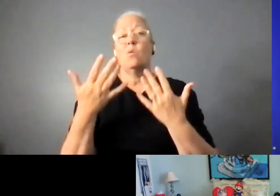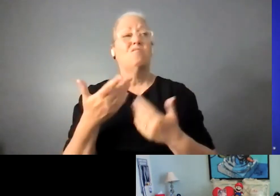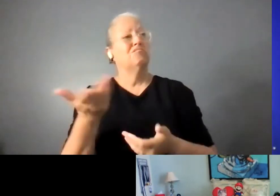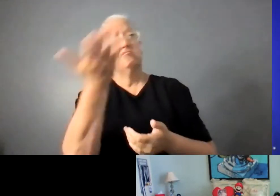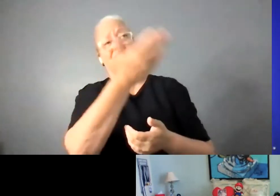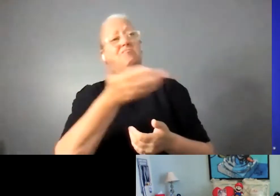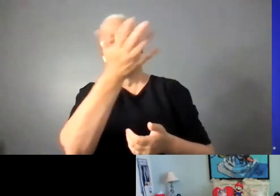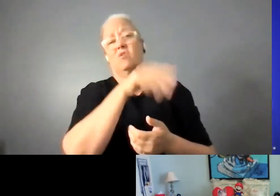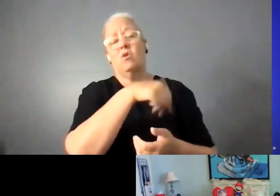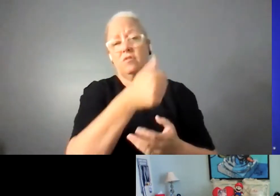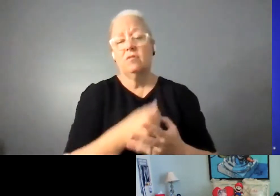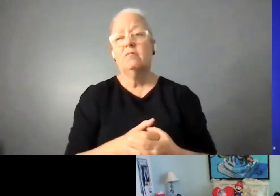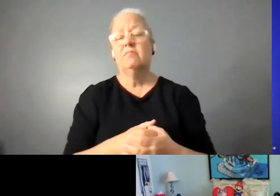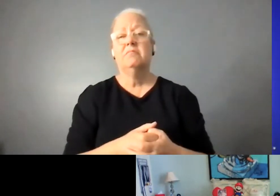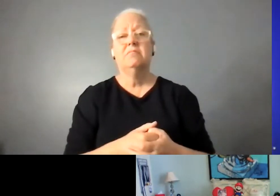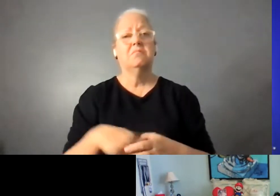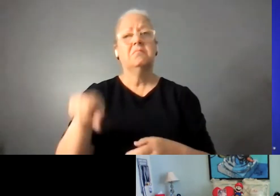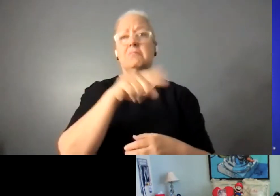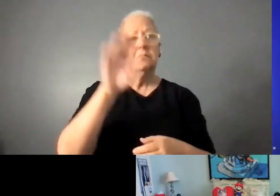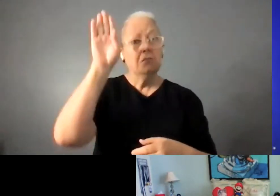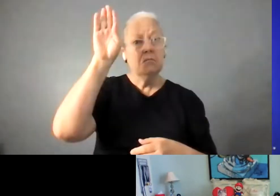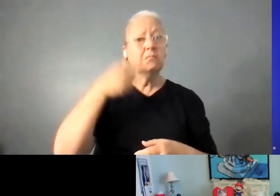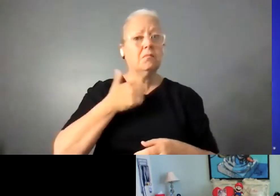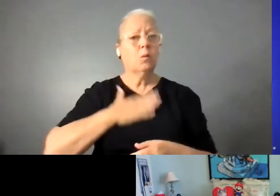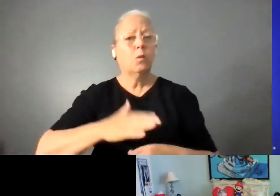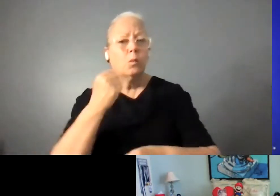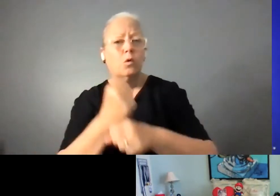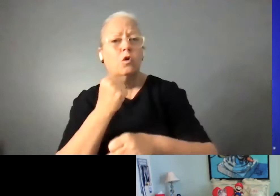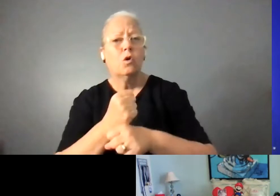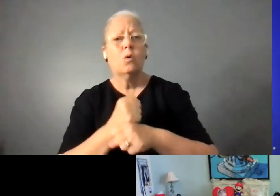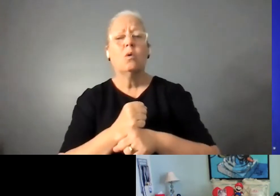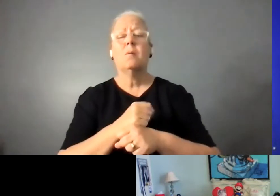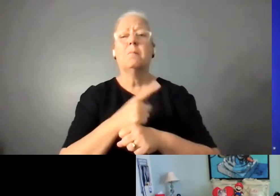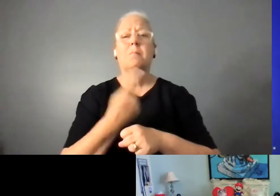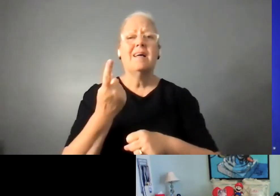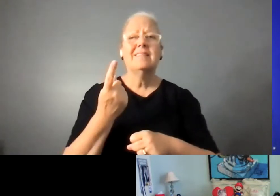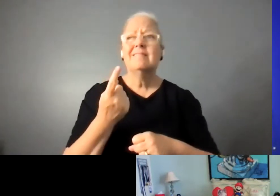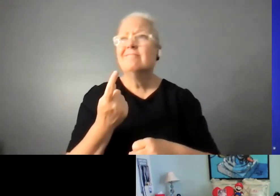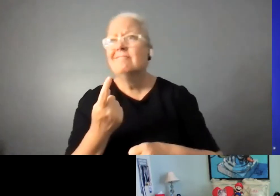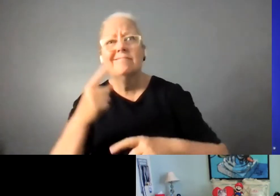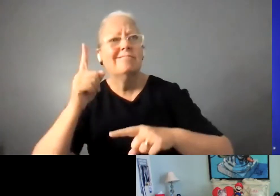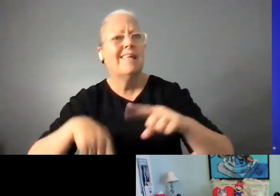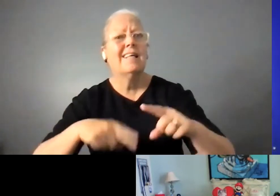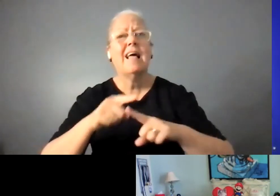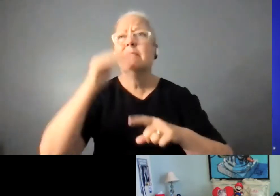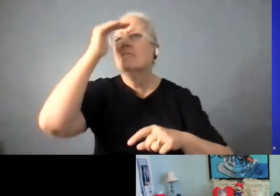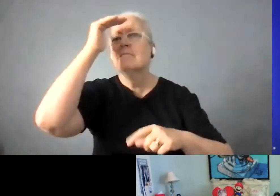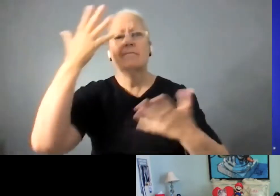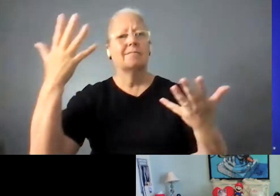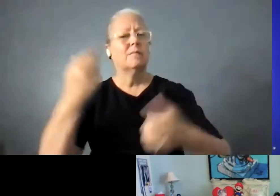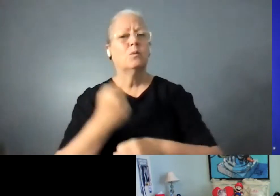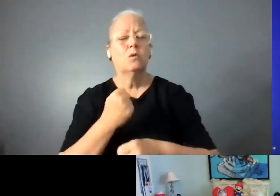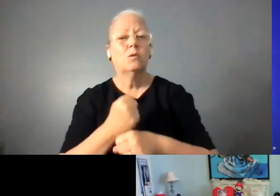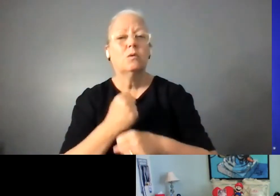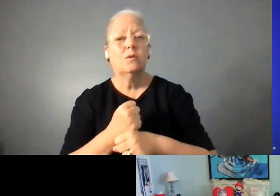that they would like to work, but they can't find a job. But why does that happen? In my experience and doing some